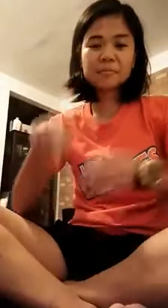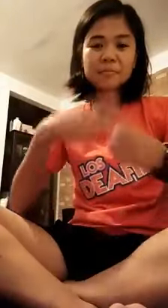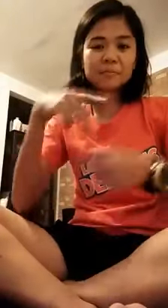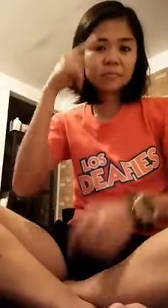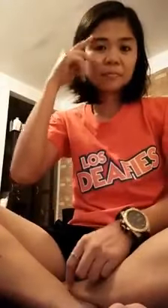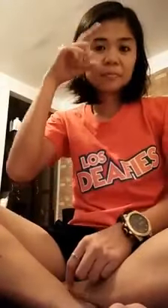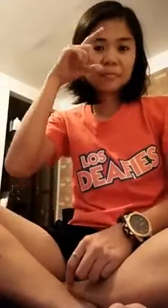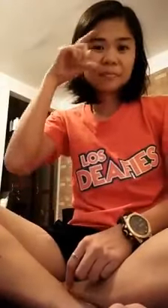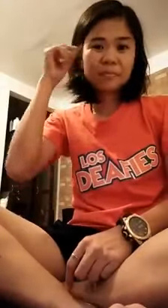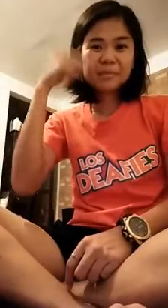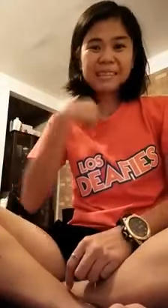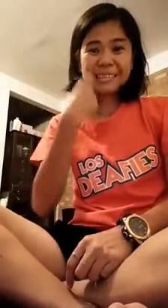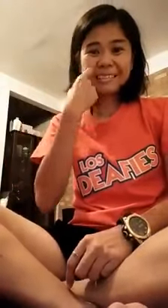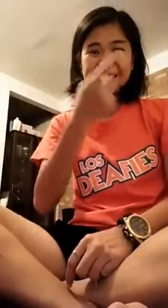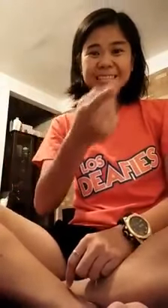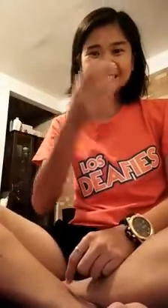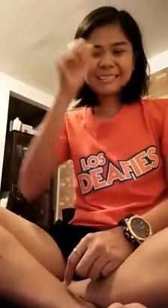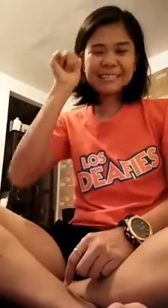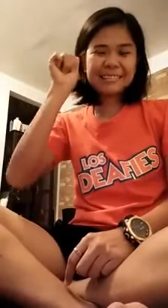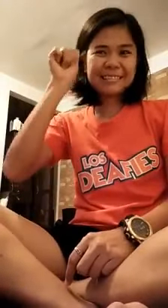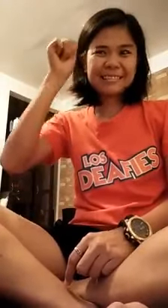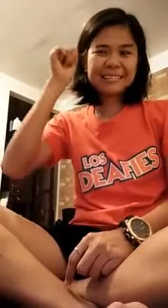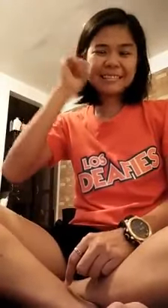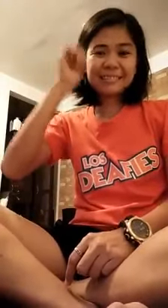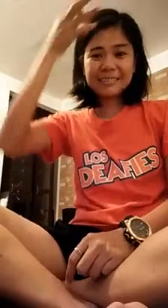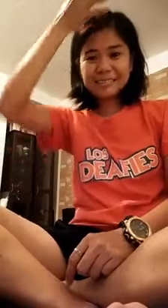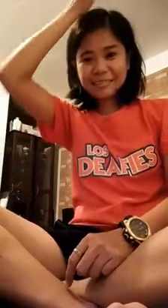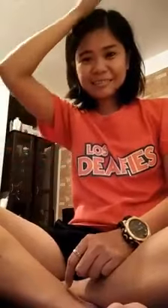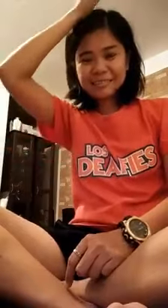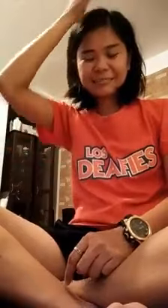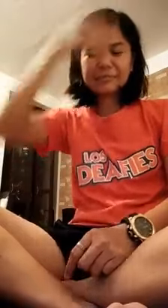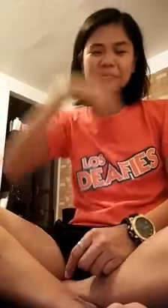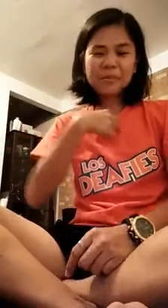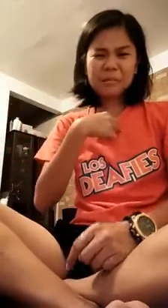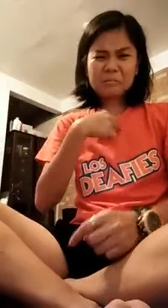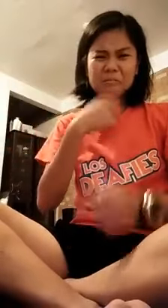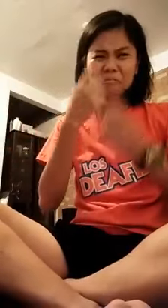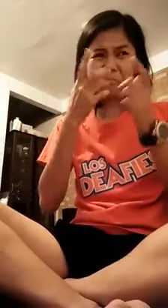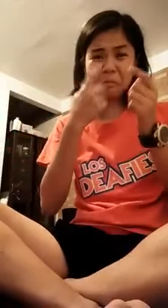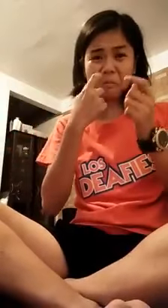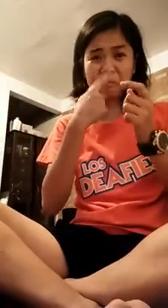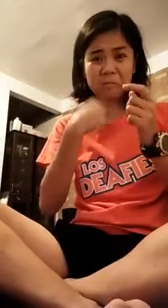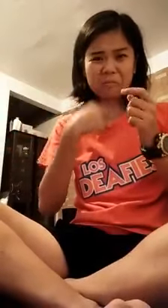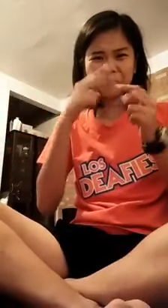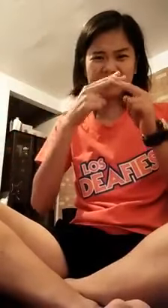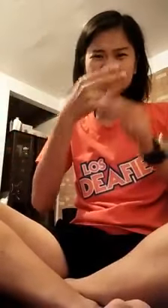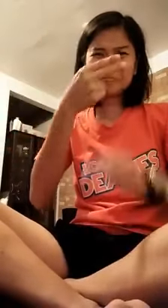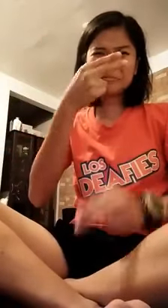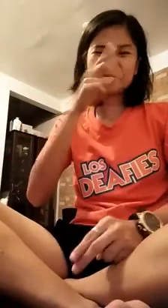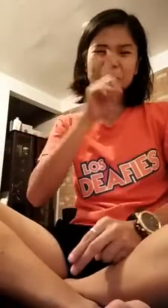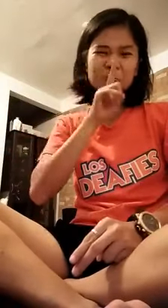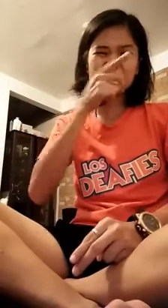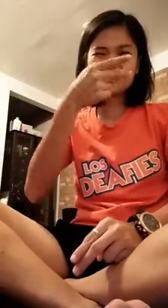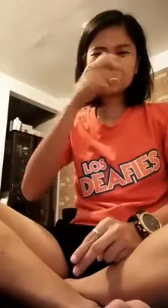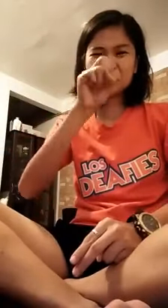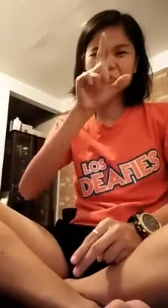What? I've been moved. Uh oh. I have auto-piloted my friends. You know what that means? If you get to do this a third